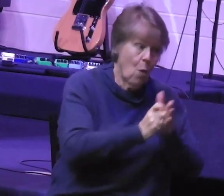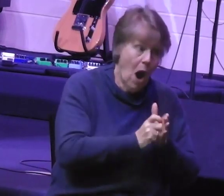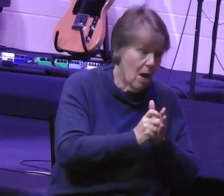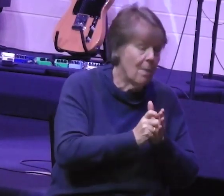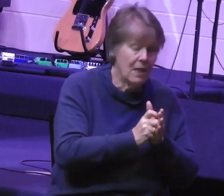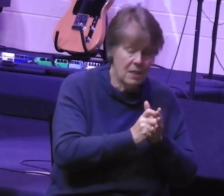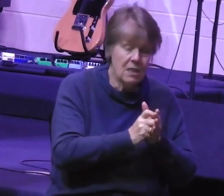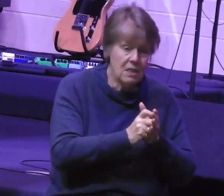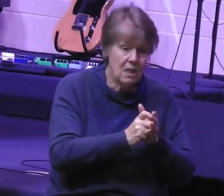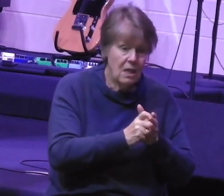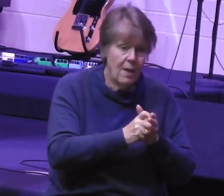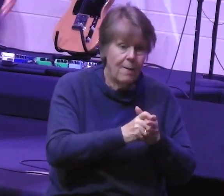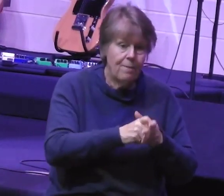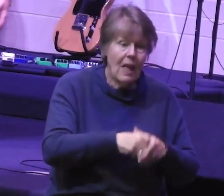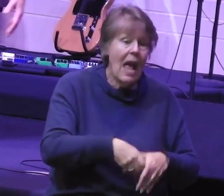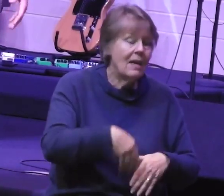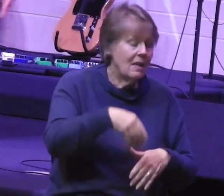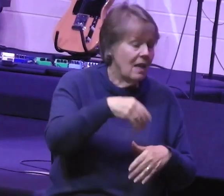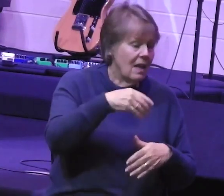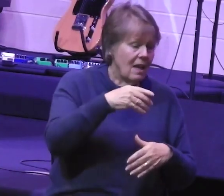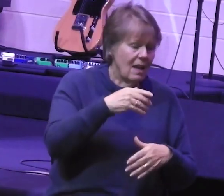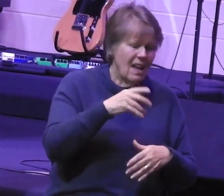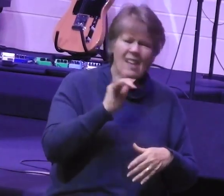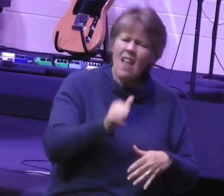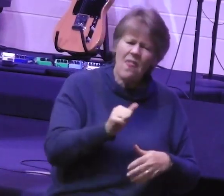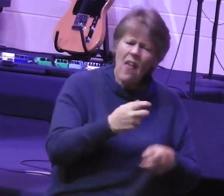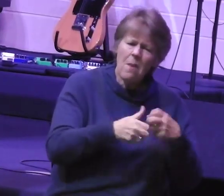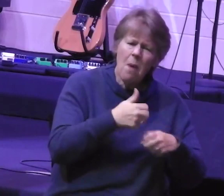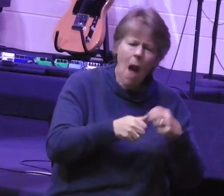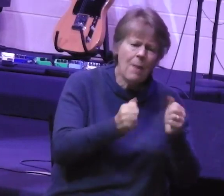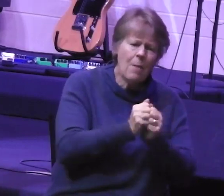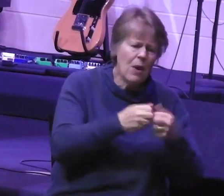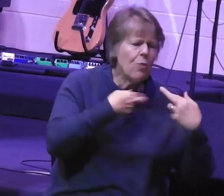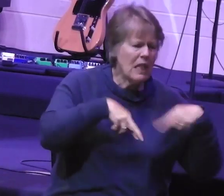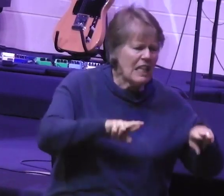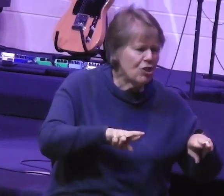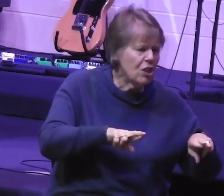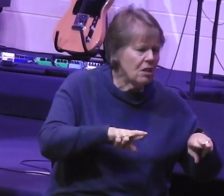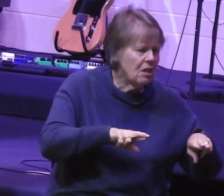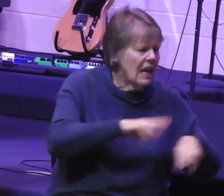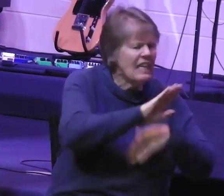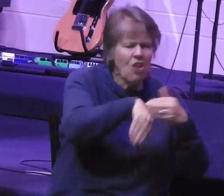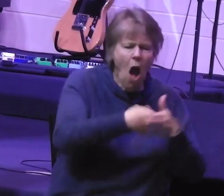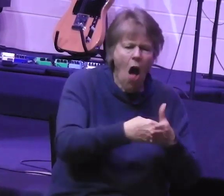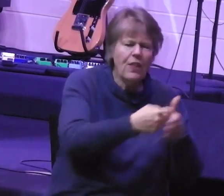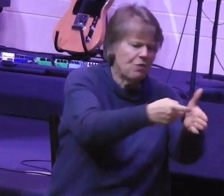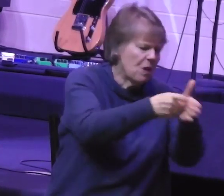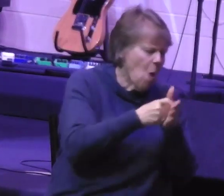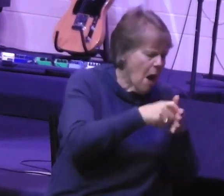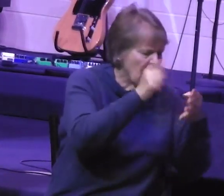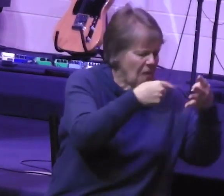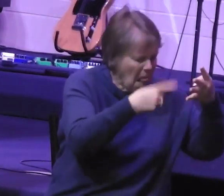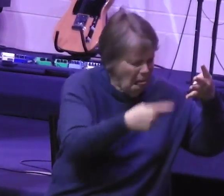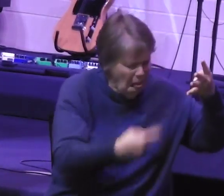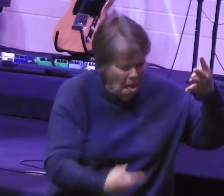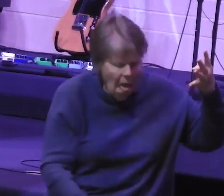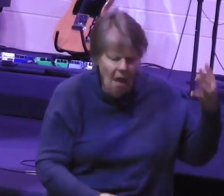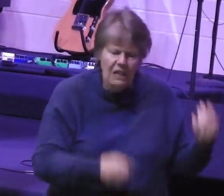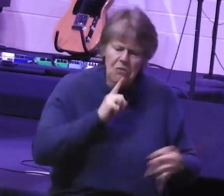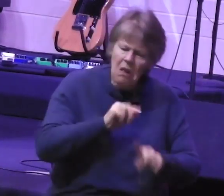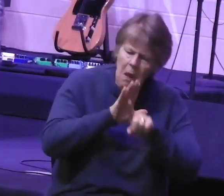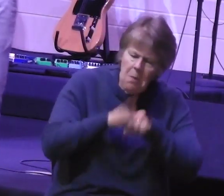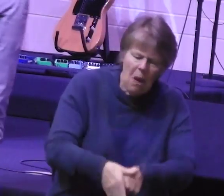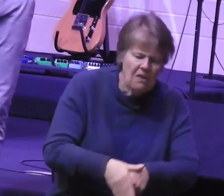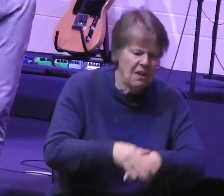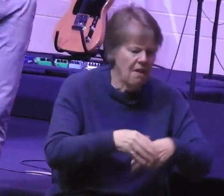law, isn't that just the problem with religion? Religion has all these requirements, and it's burdensome, and religion's oppressive, and it just